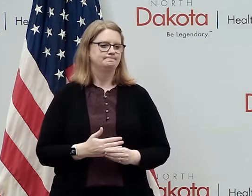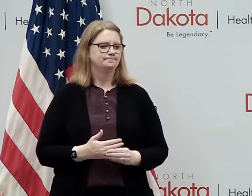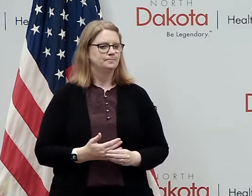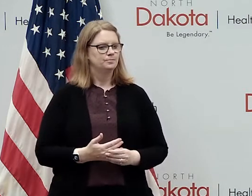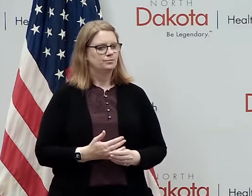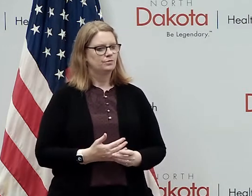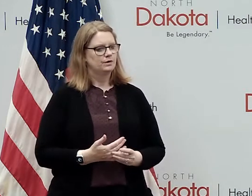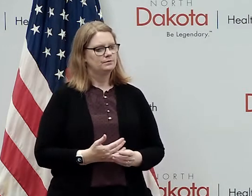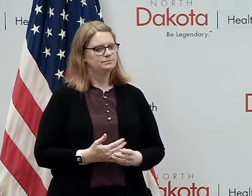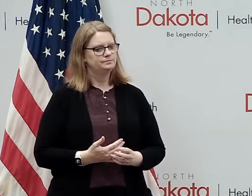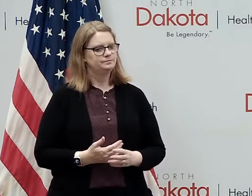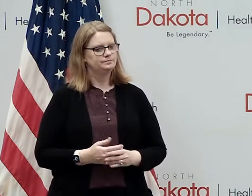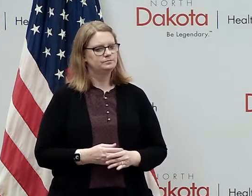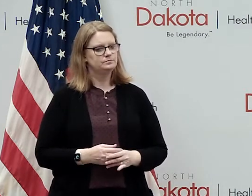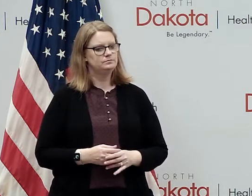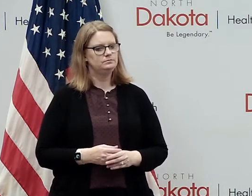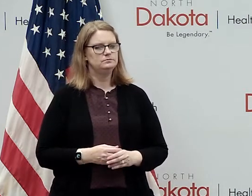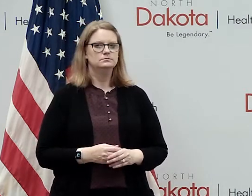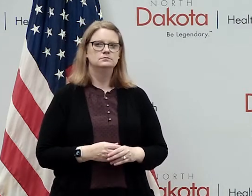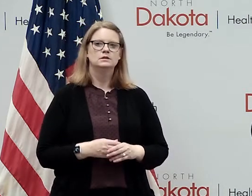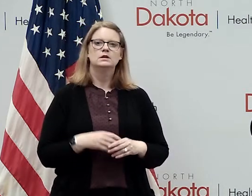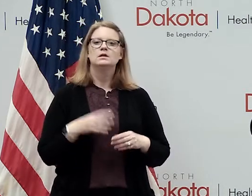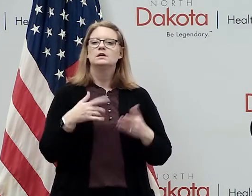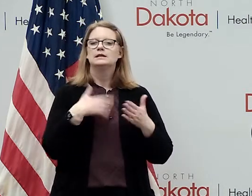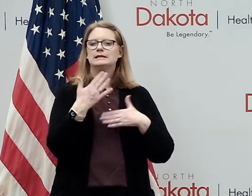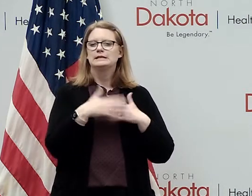Next topic has to do with emergency shelters.